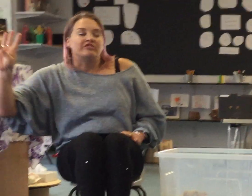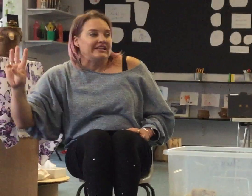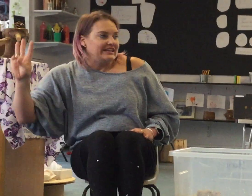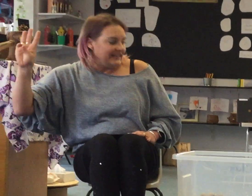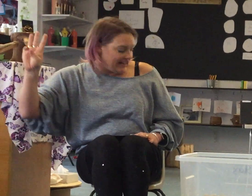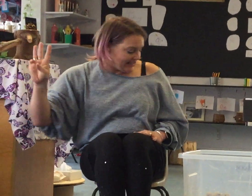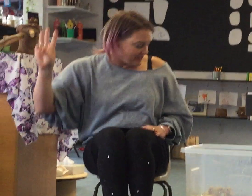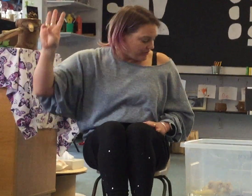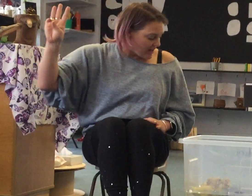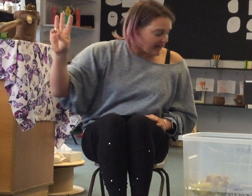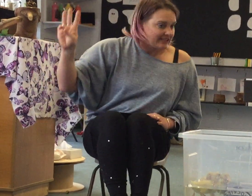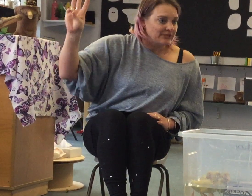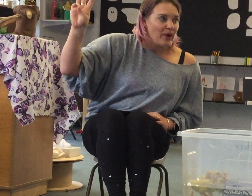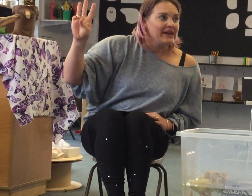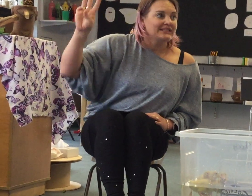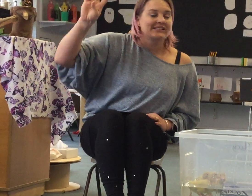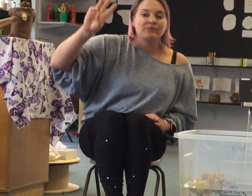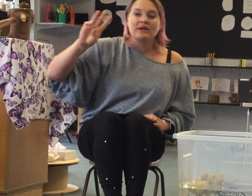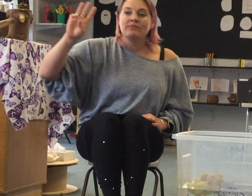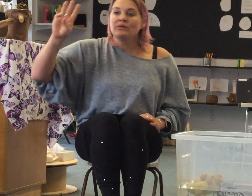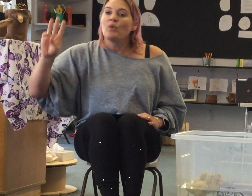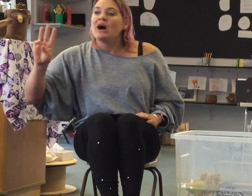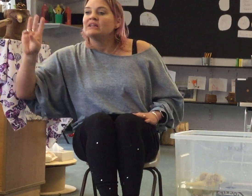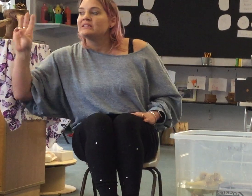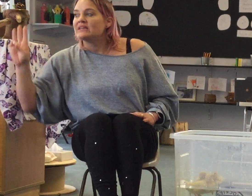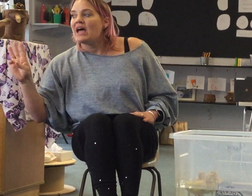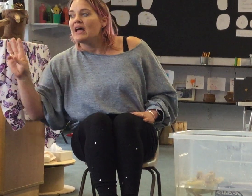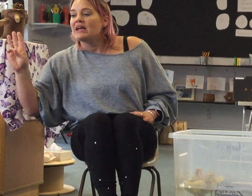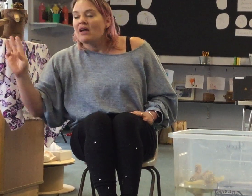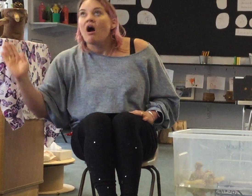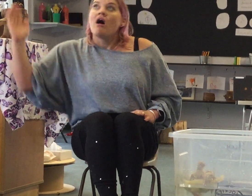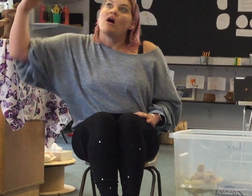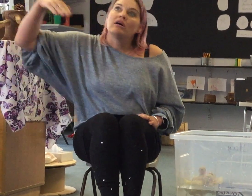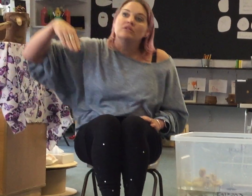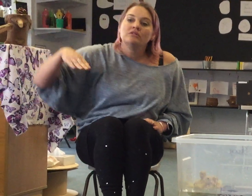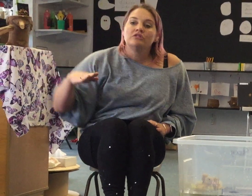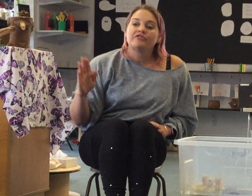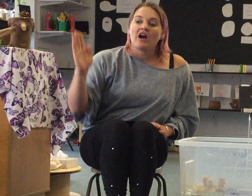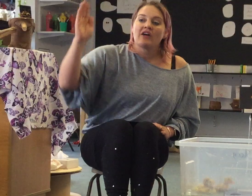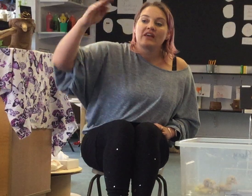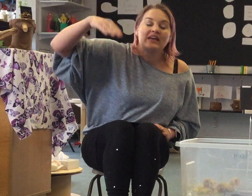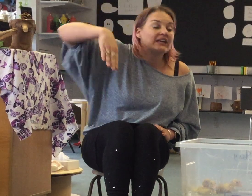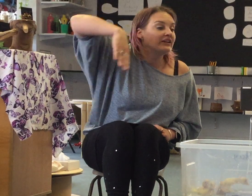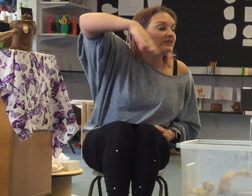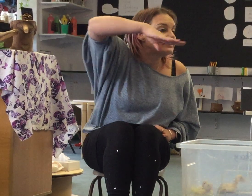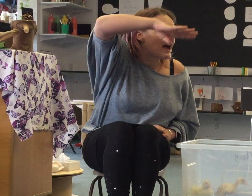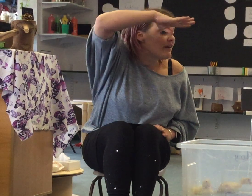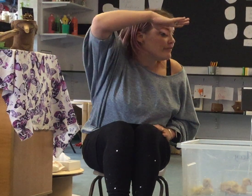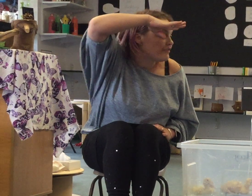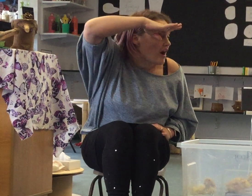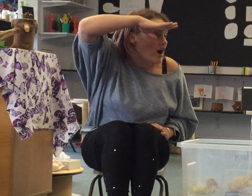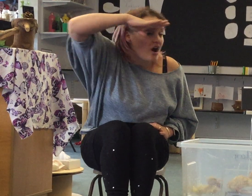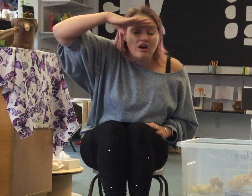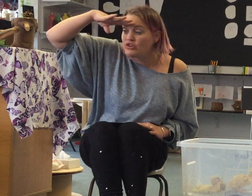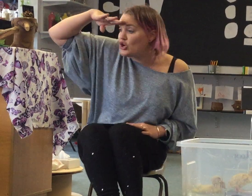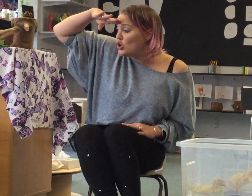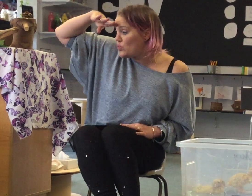Three little ducks went swimming one day, over the hills and far